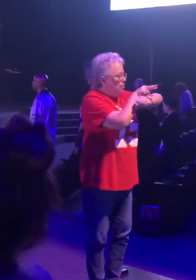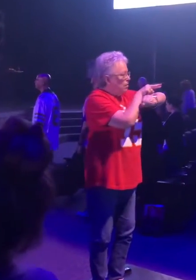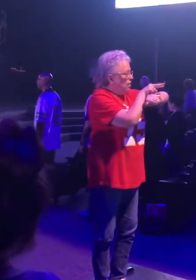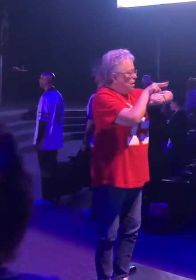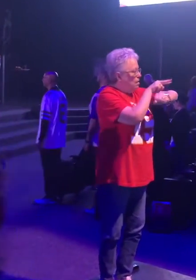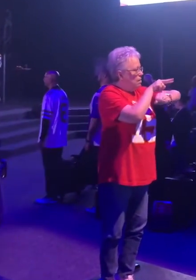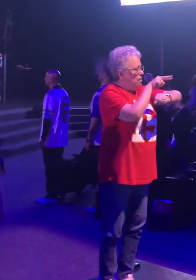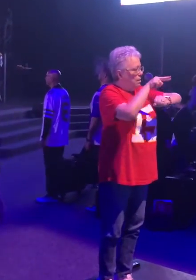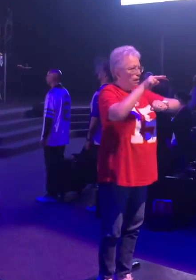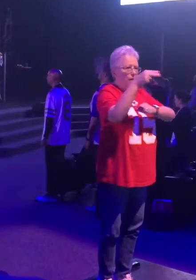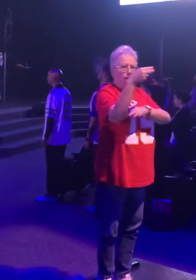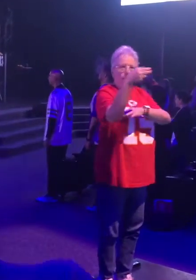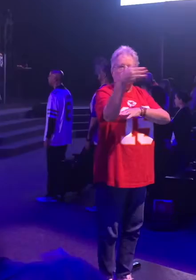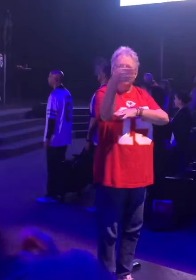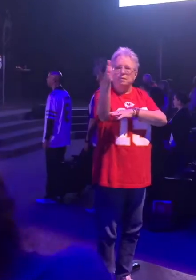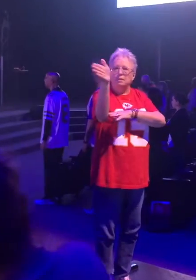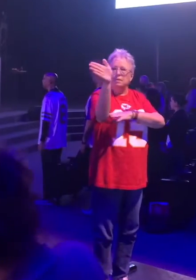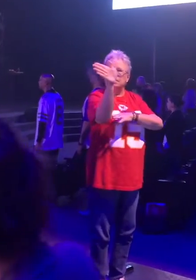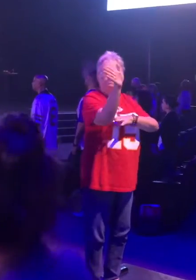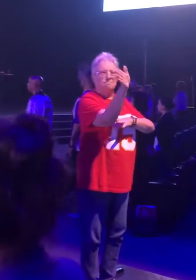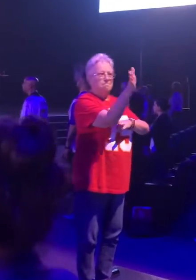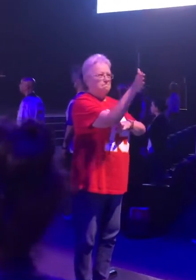so gallantly